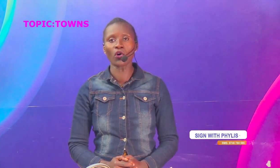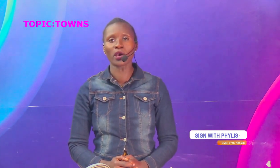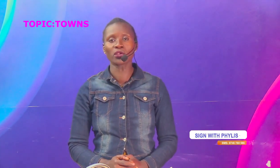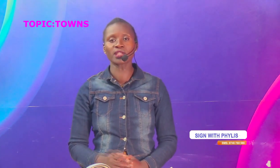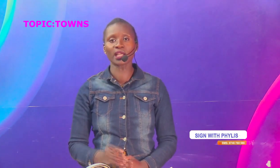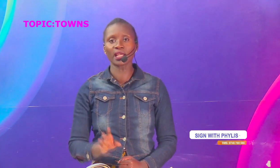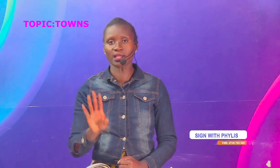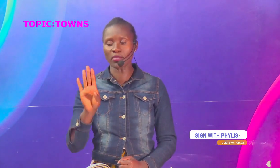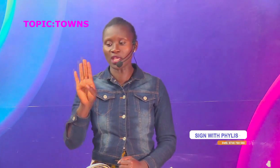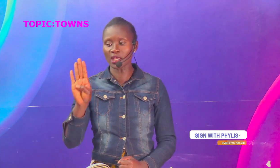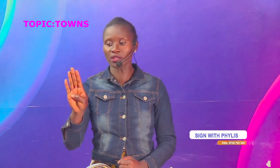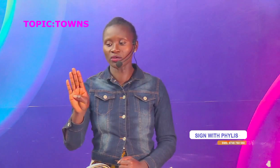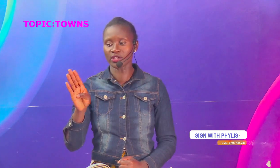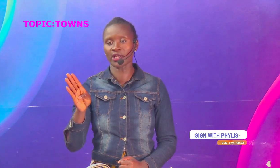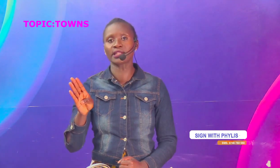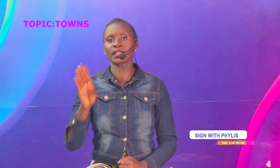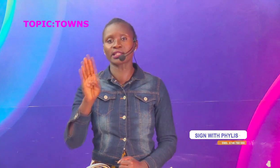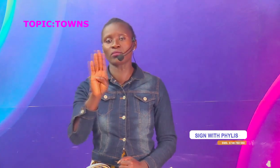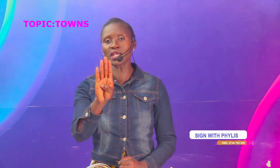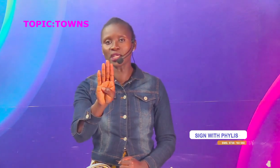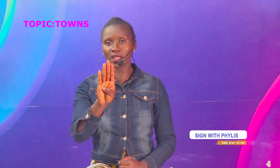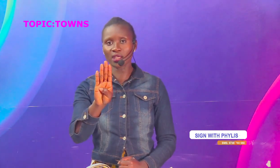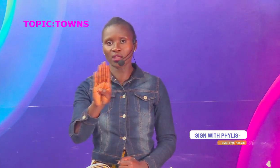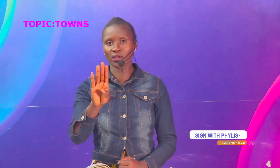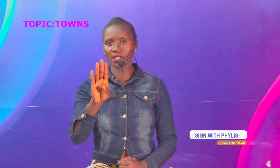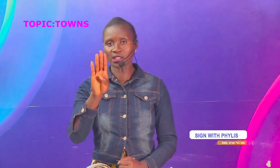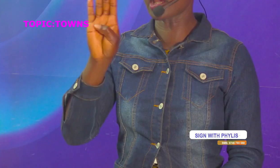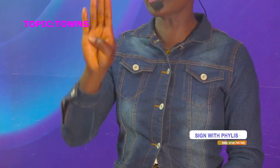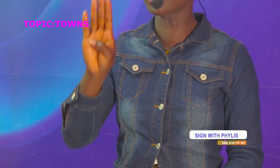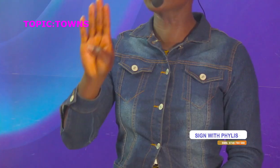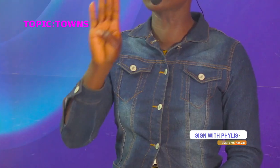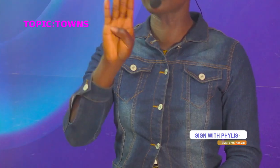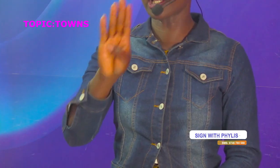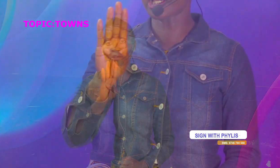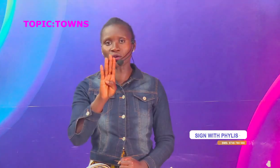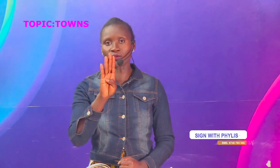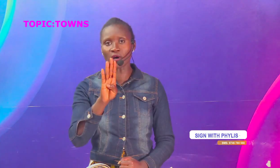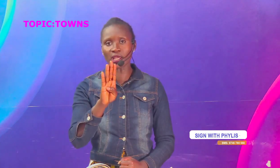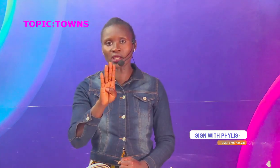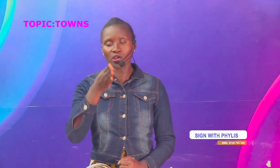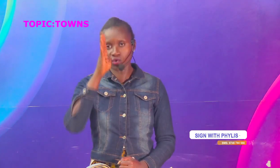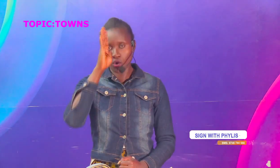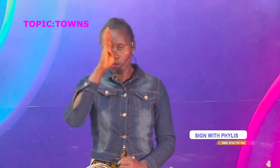Using letter B, you initialize letter B. You're just tapping it on your forehead. So Bungoma,